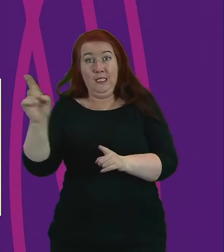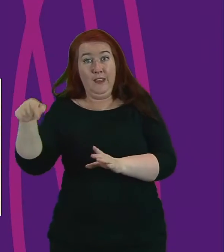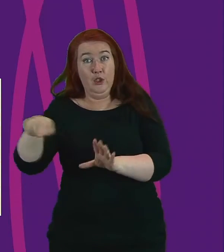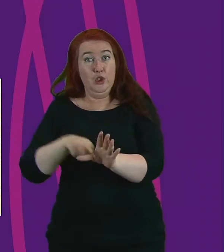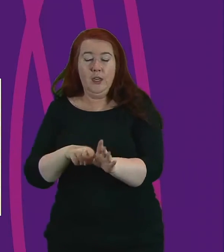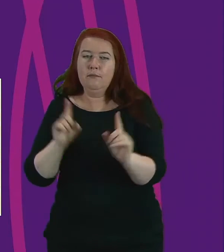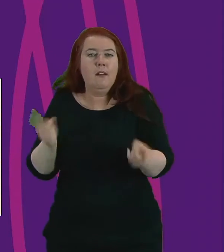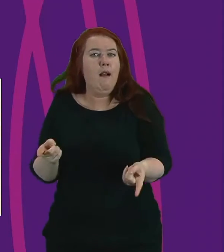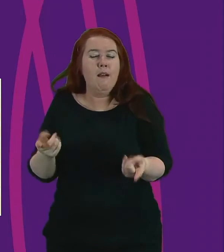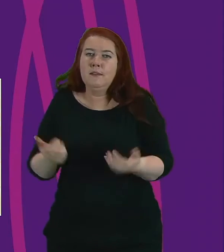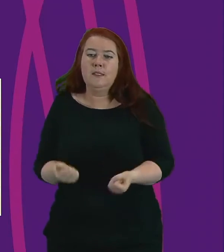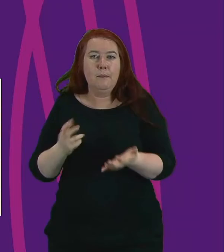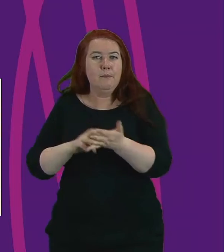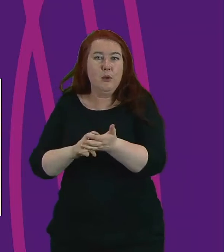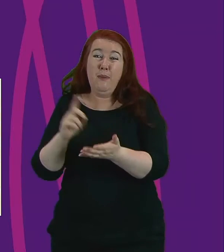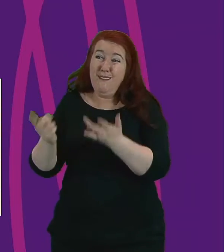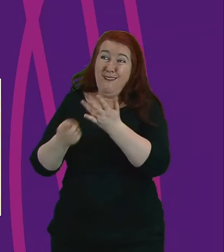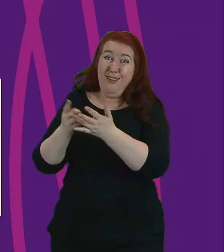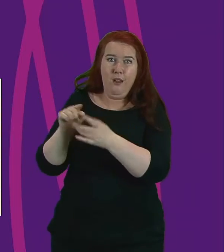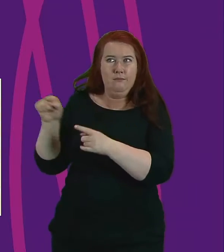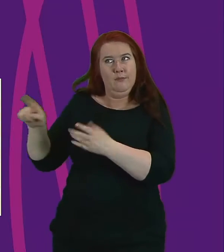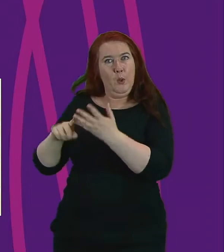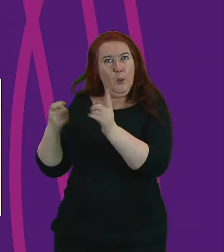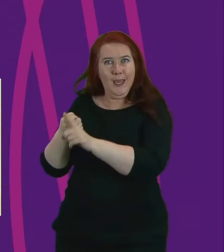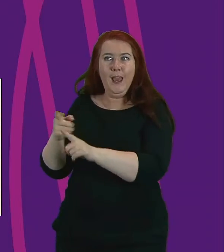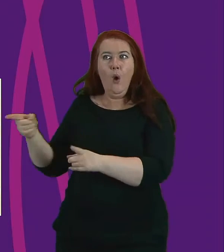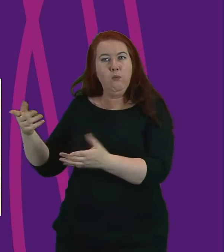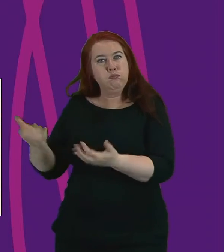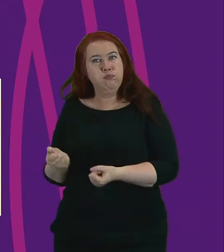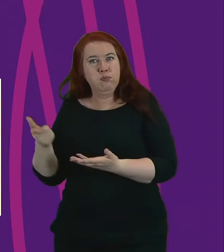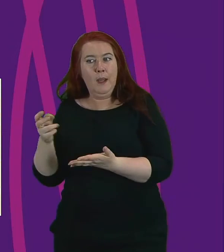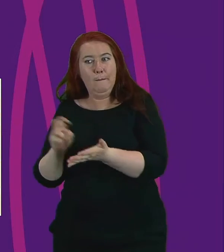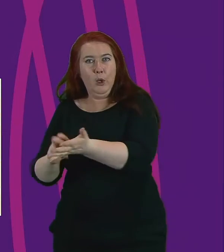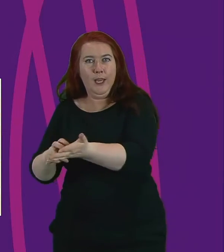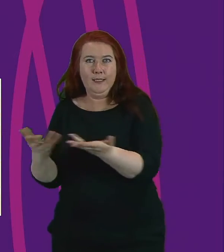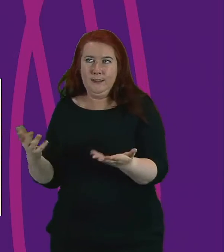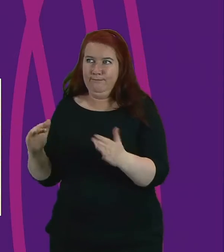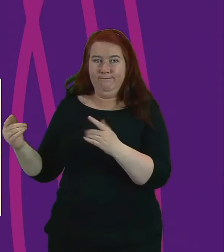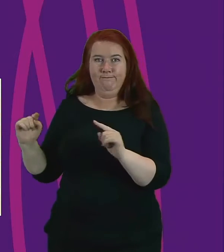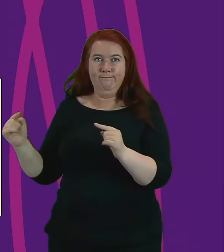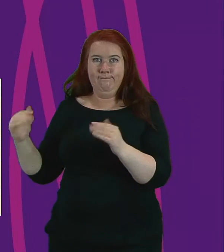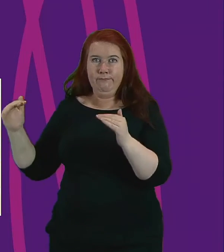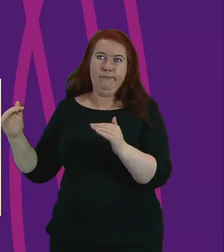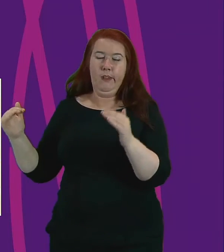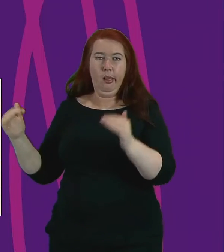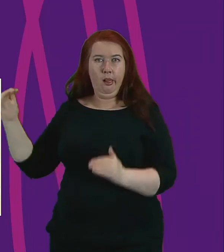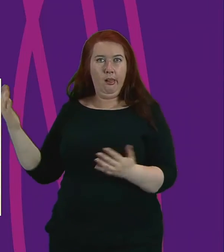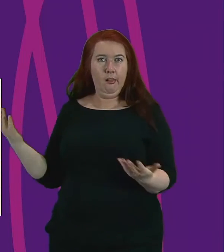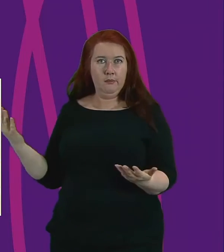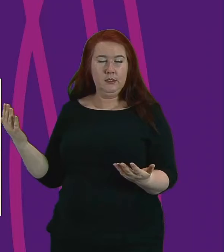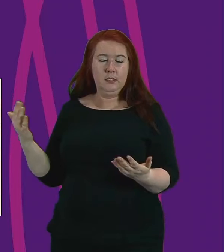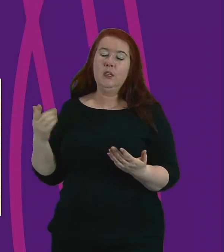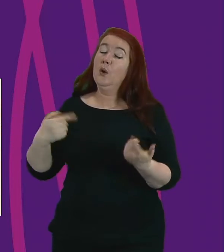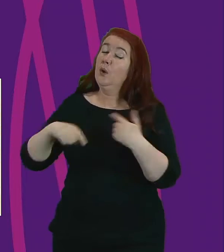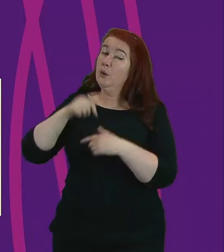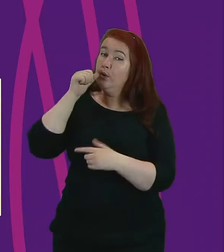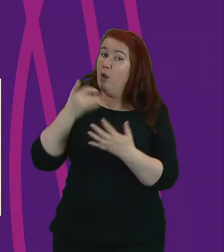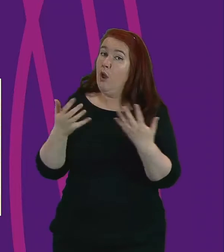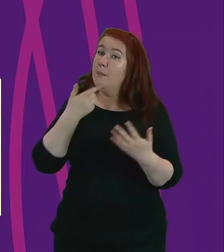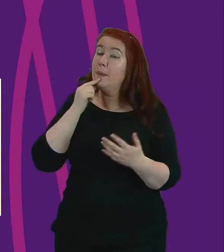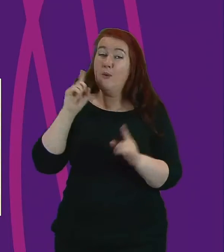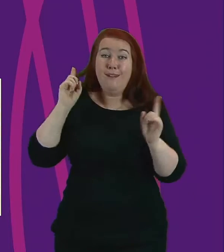whereas competitors elsewhere in the United Kingdom are able to do so. Now, we hear a lot about people not being able to travel abroad and